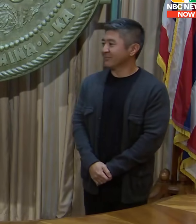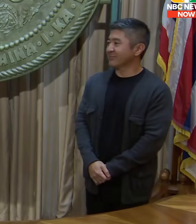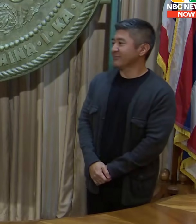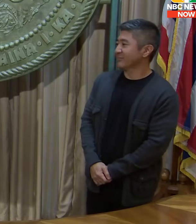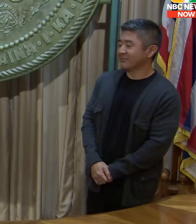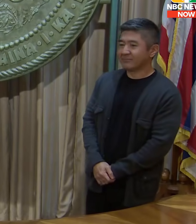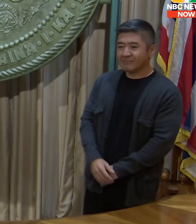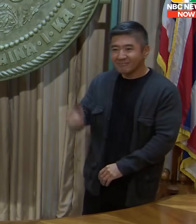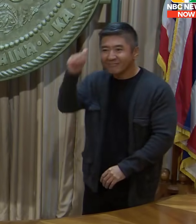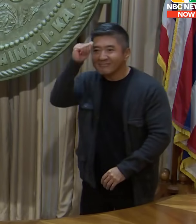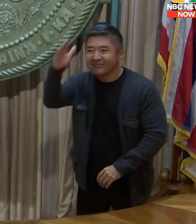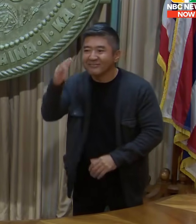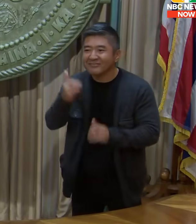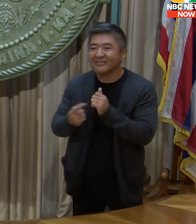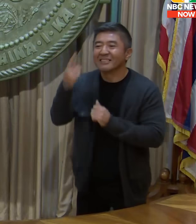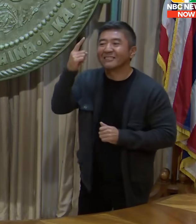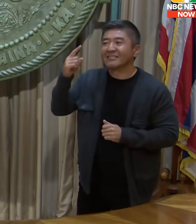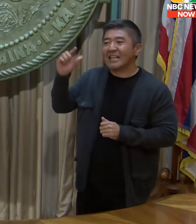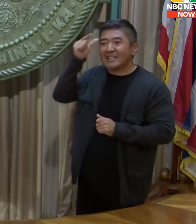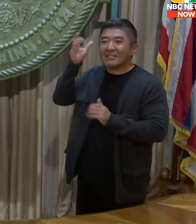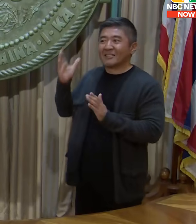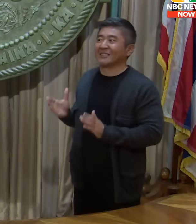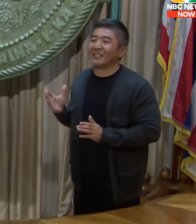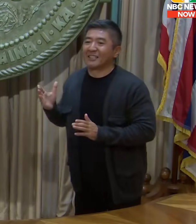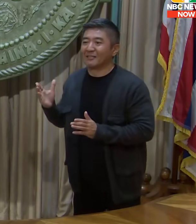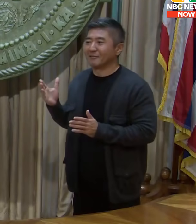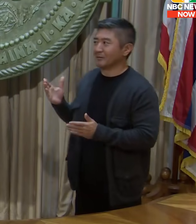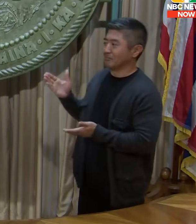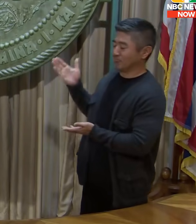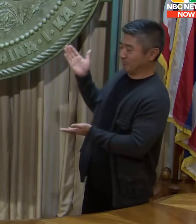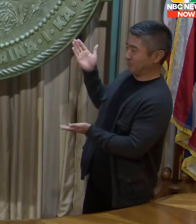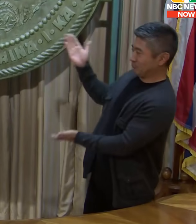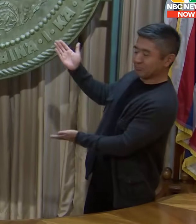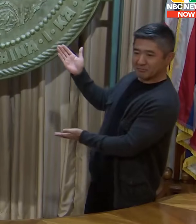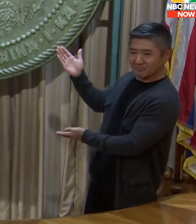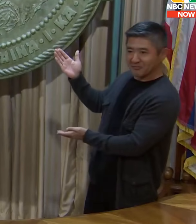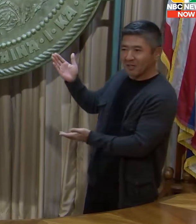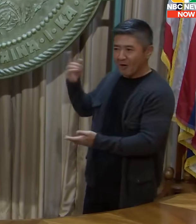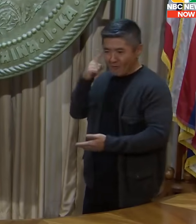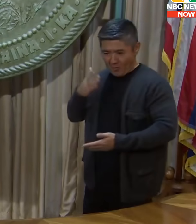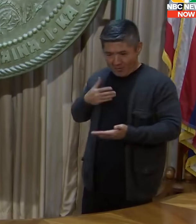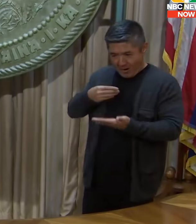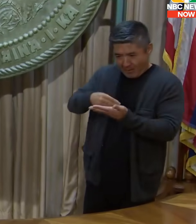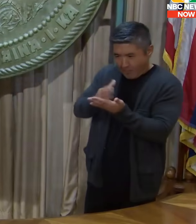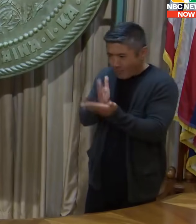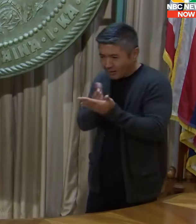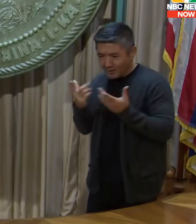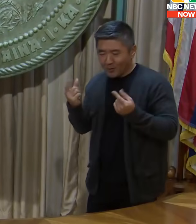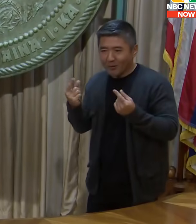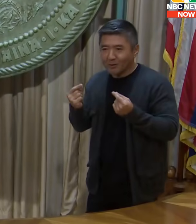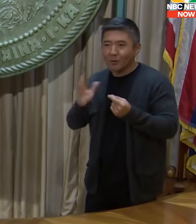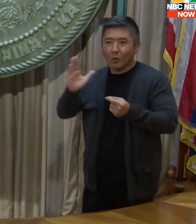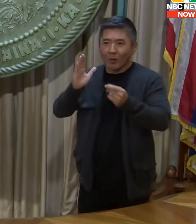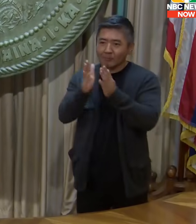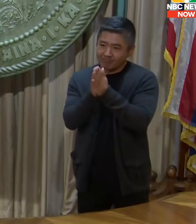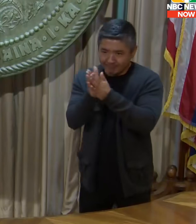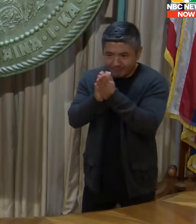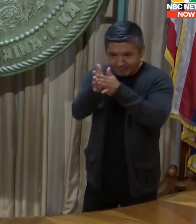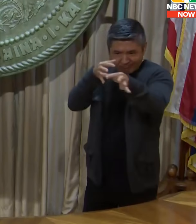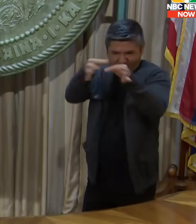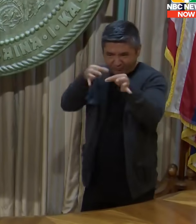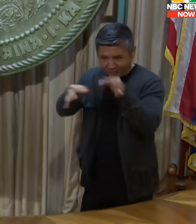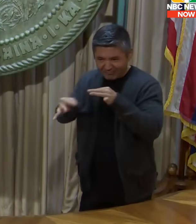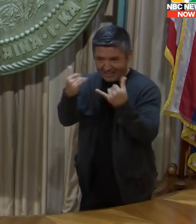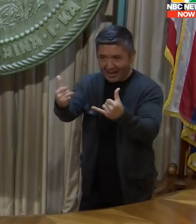Well, aloha, everybody. The governor has given me a good marker allocation in my budget, so we are going to dig into some details today. Thank you,